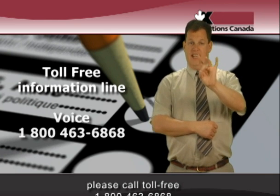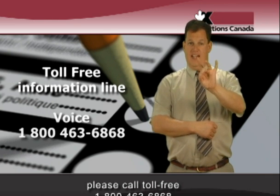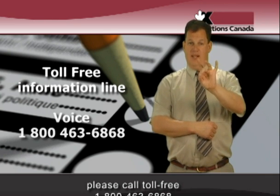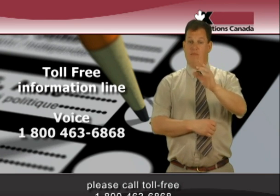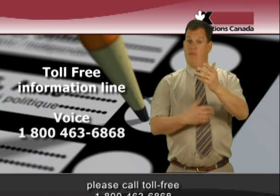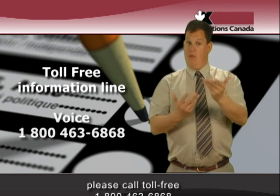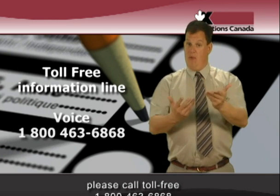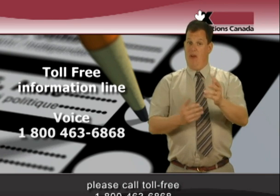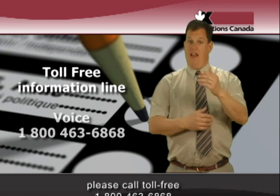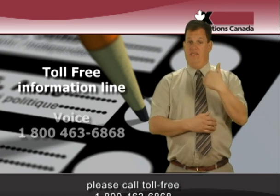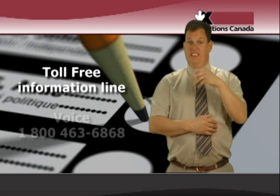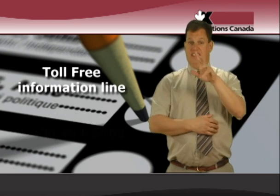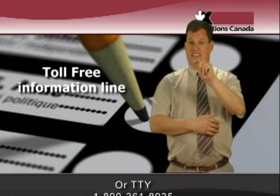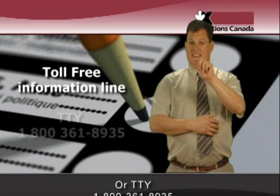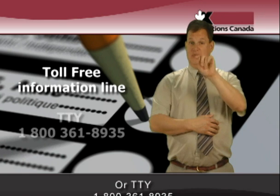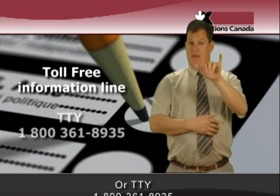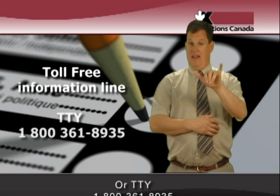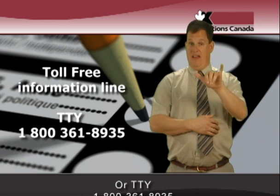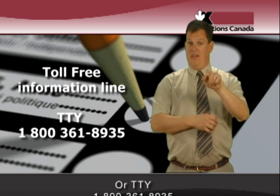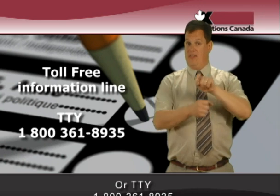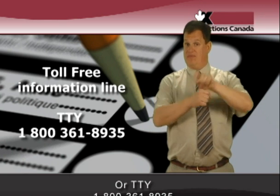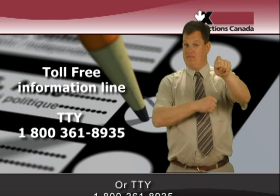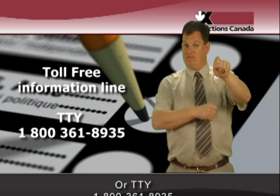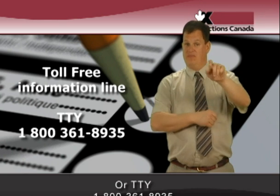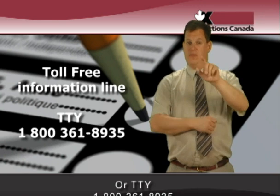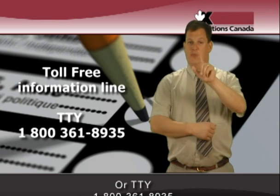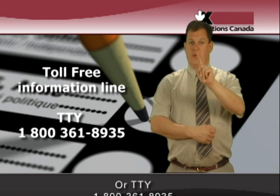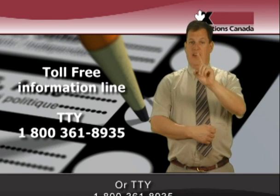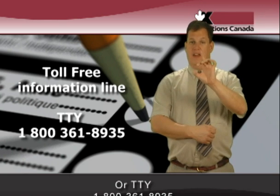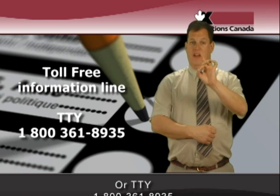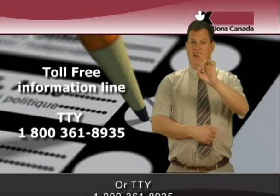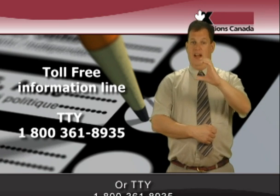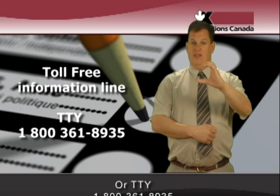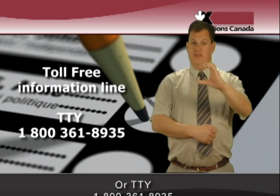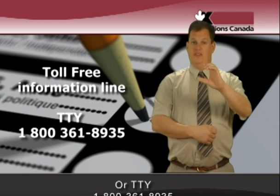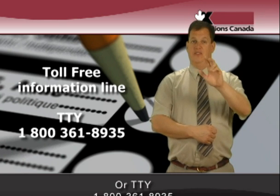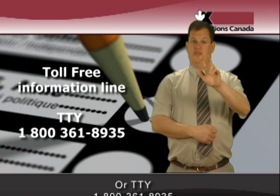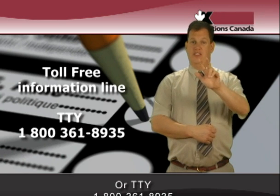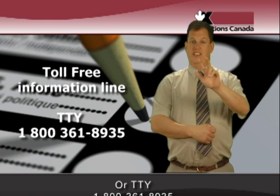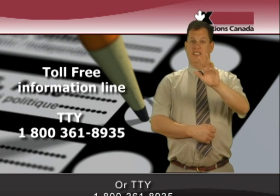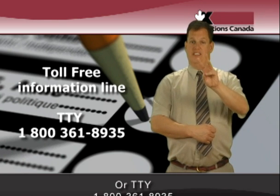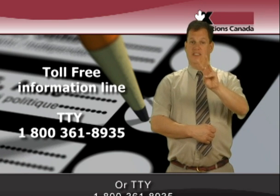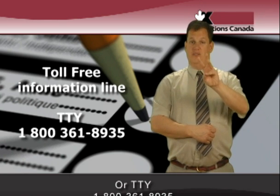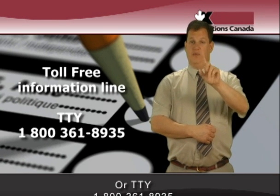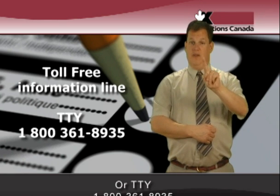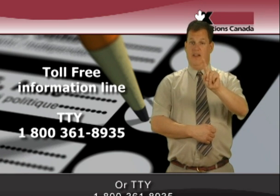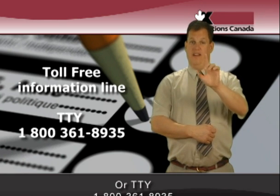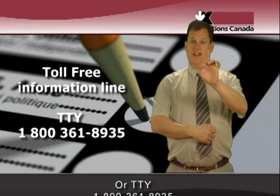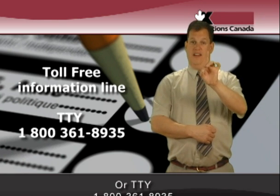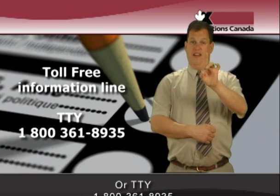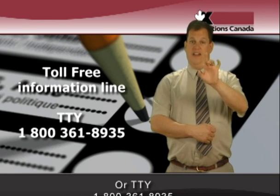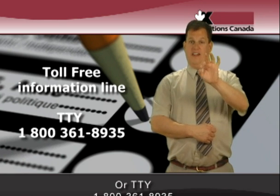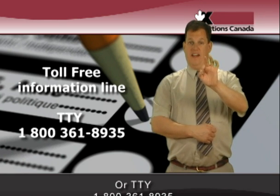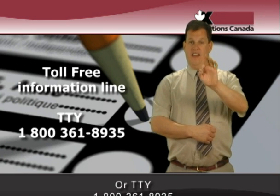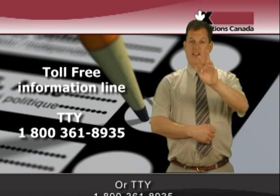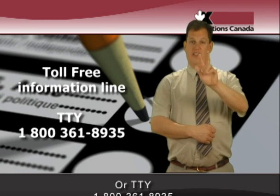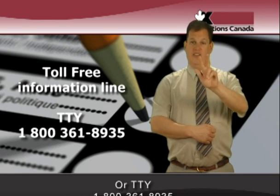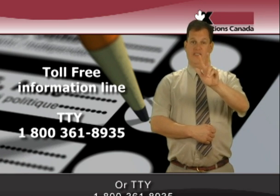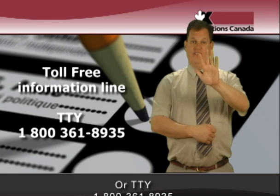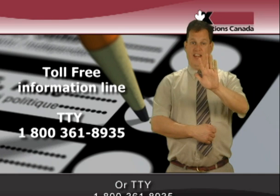-6868 or TTY 1-800-361